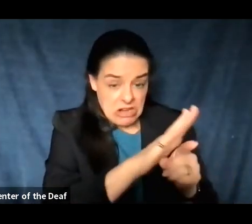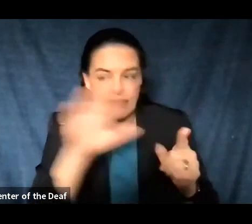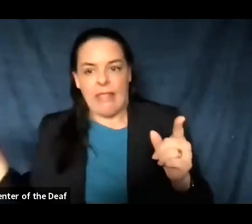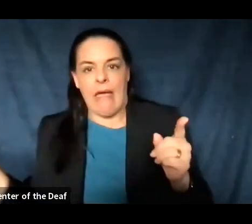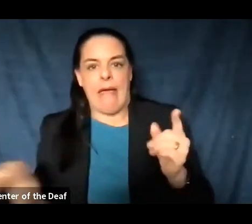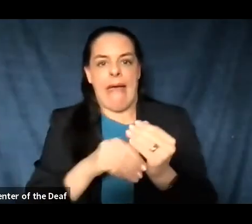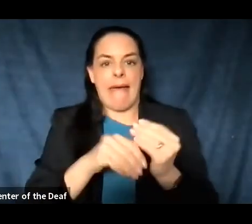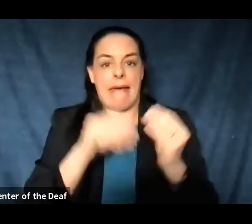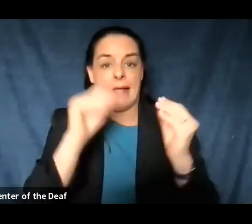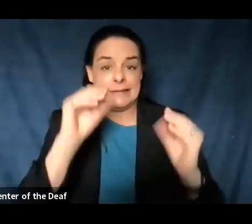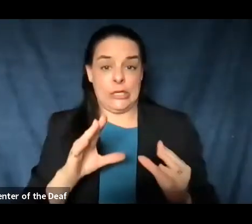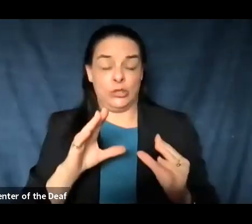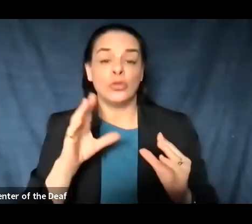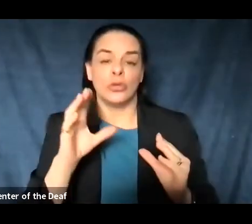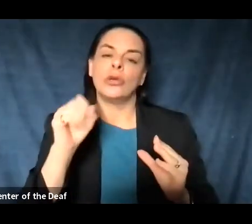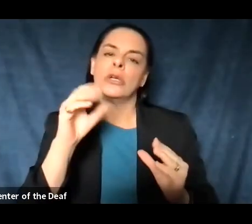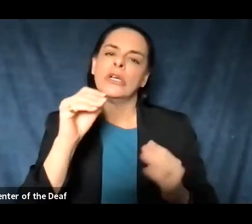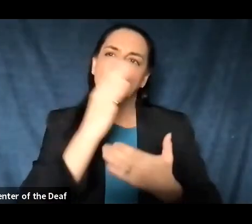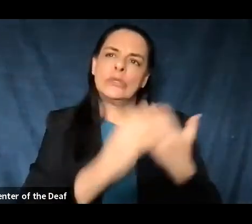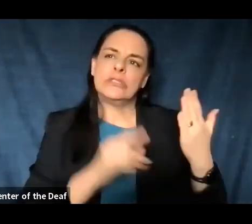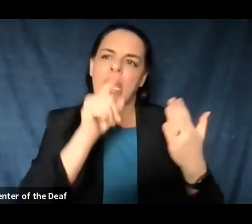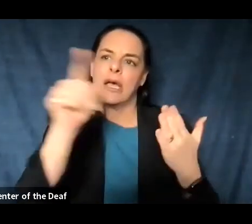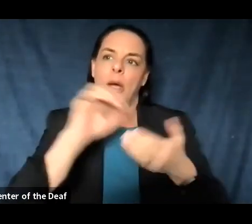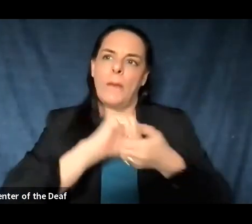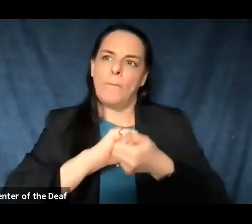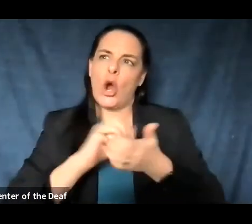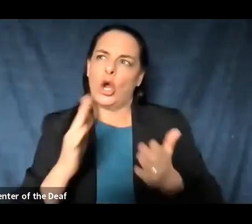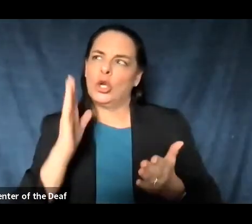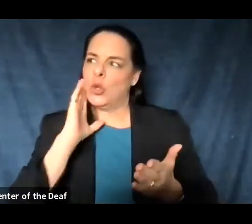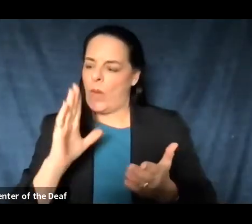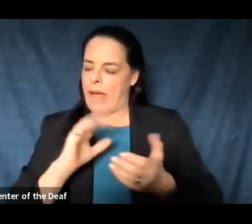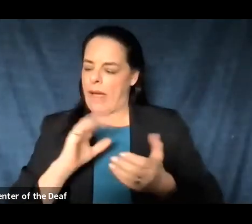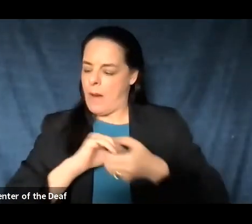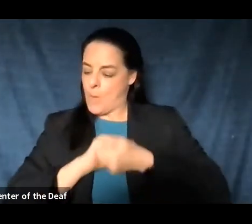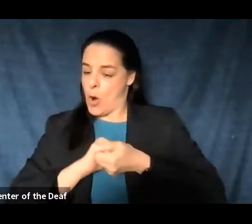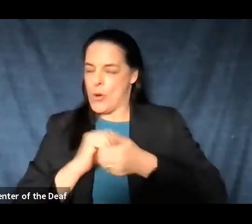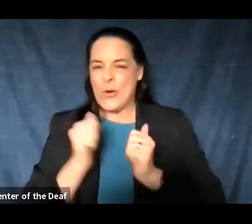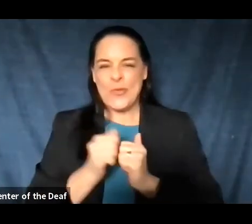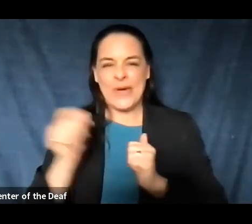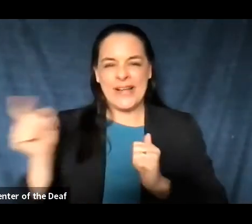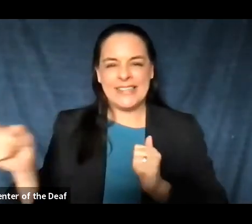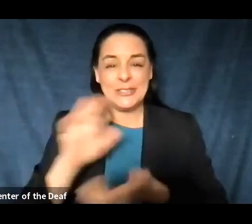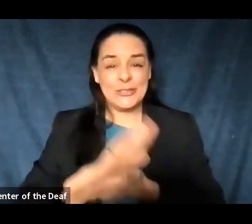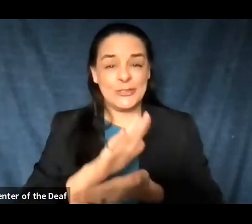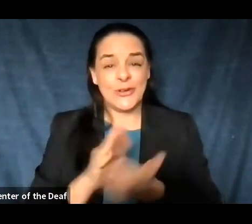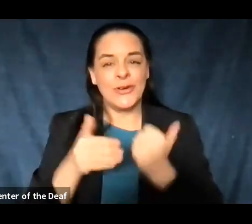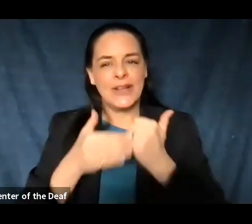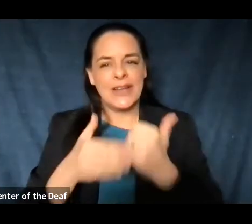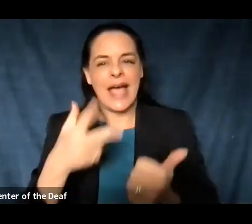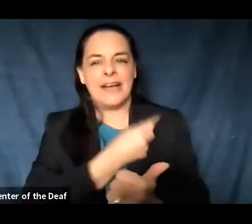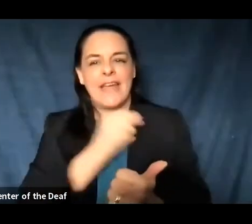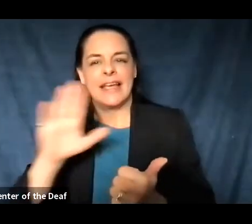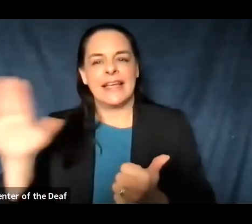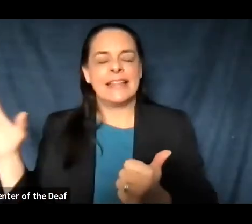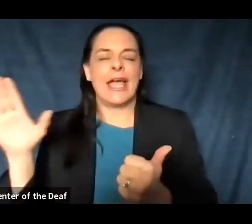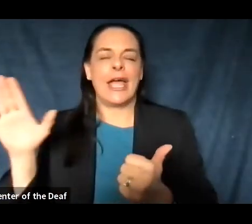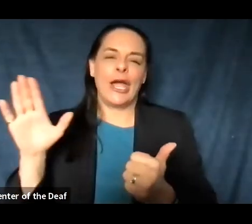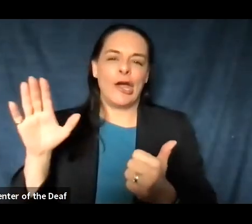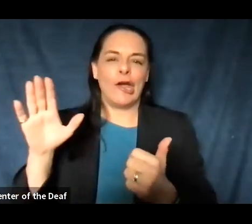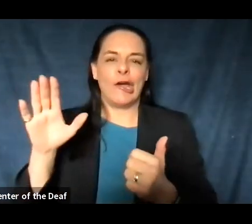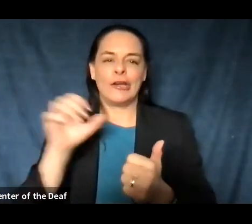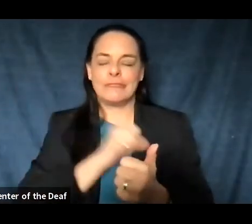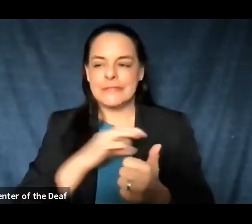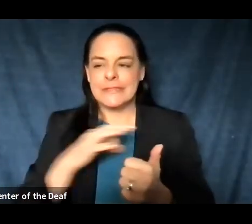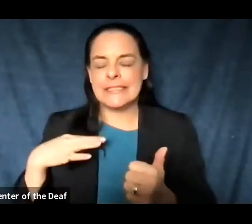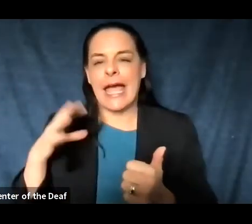of our partners are going to be partnering with, that's a lot of partnering, with the schools to help get their staff and teachers vaccinated. And those plans will be